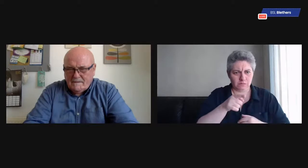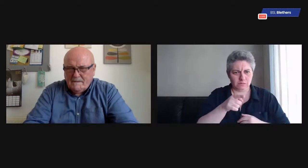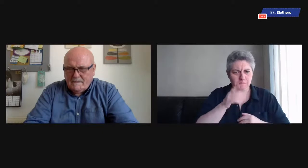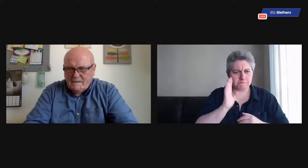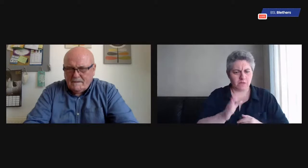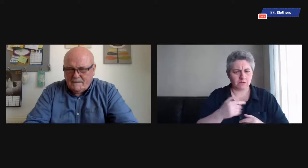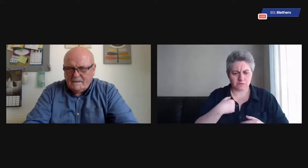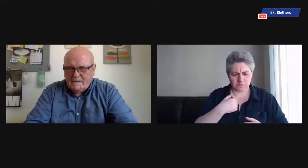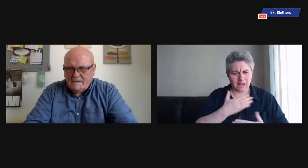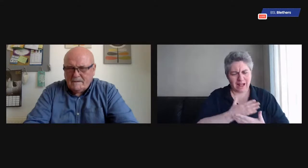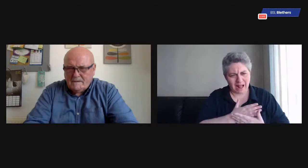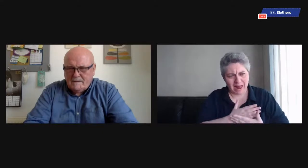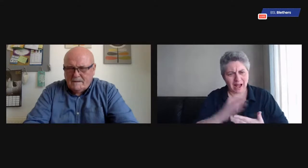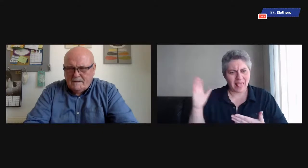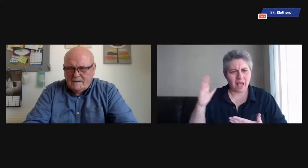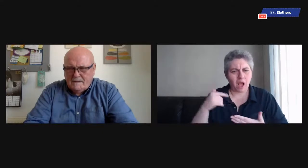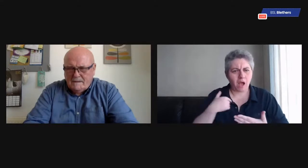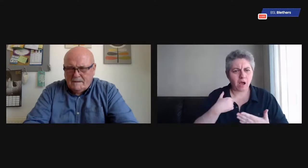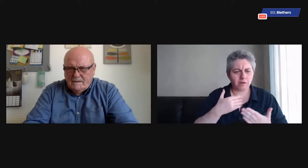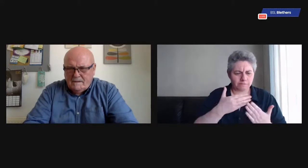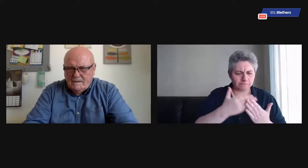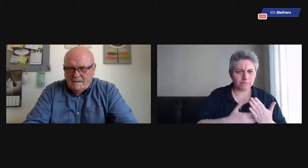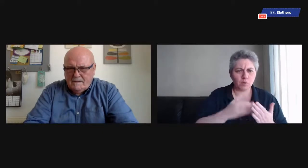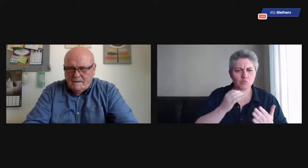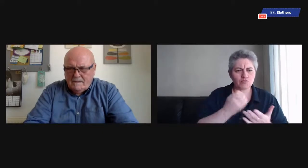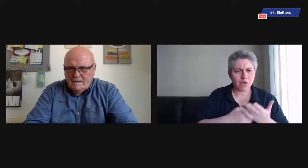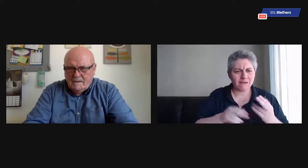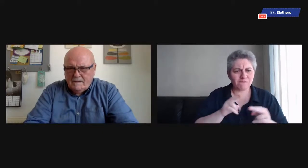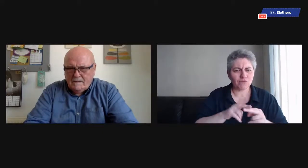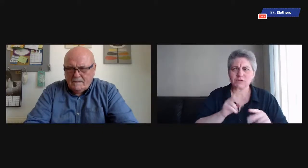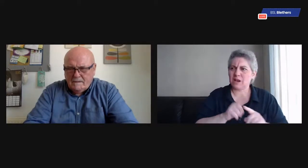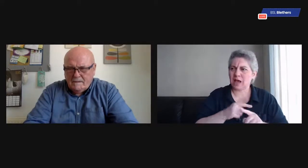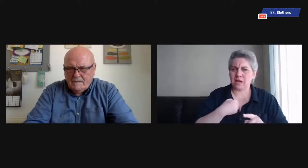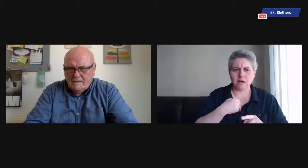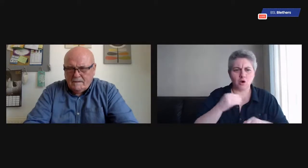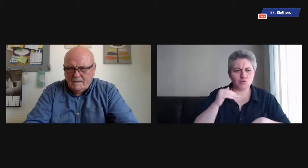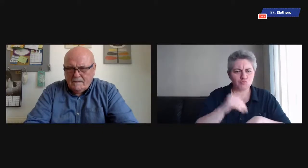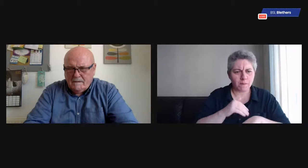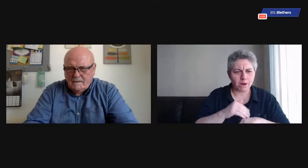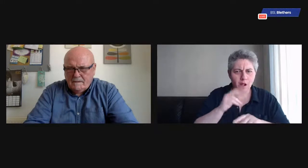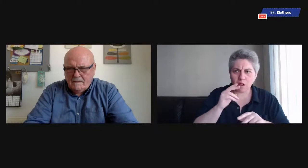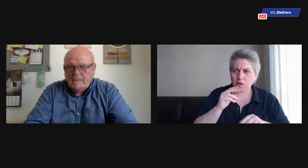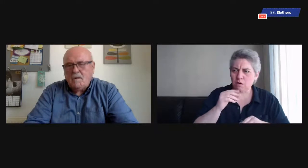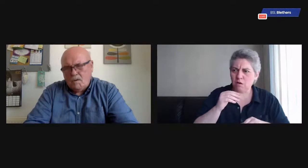when you've been involved and became an intermediary, deaf intermediary,